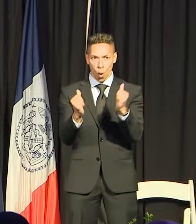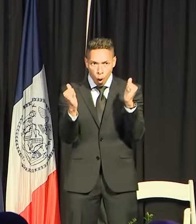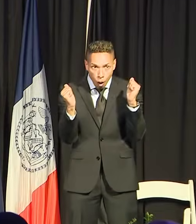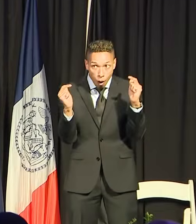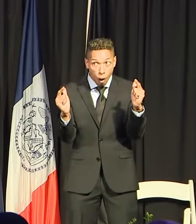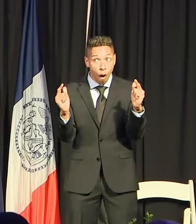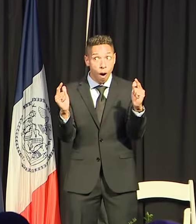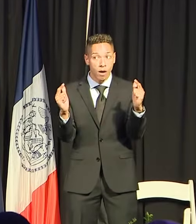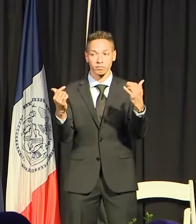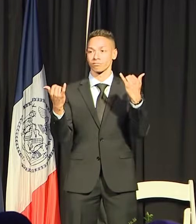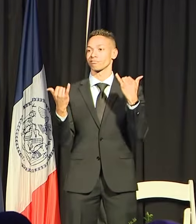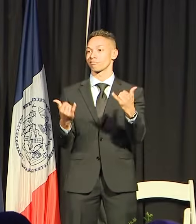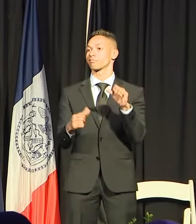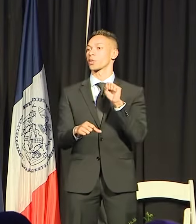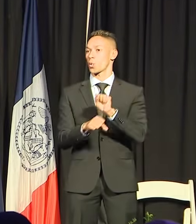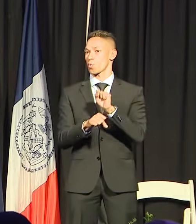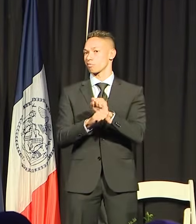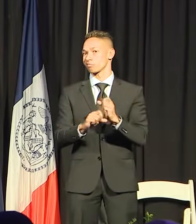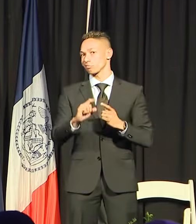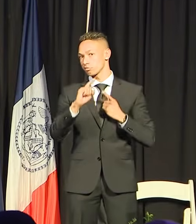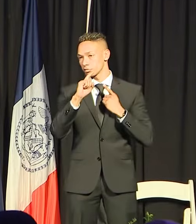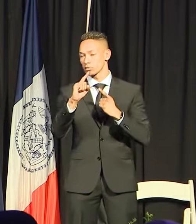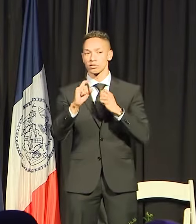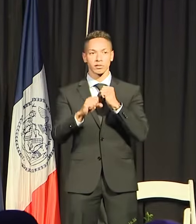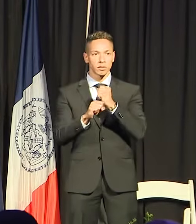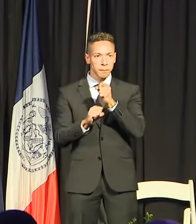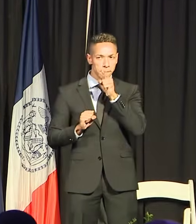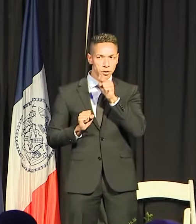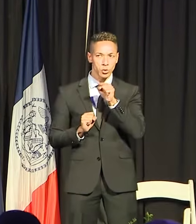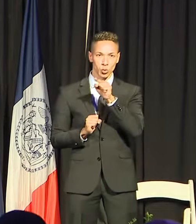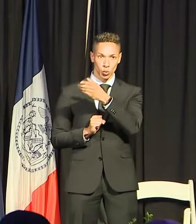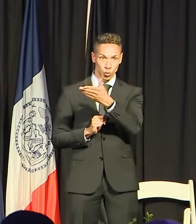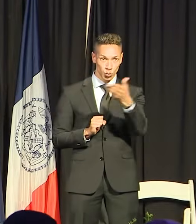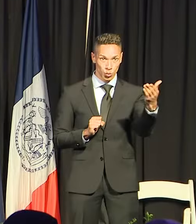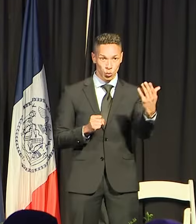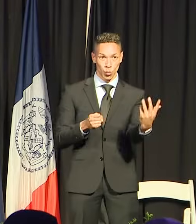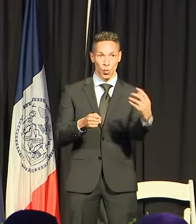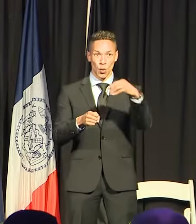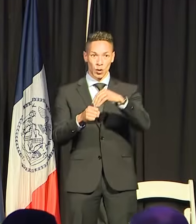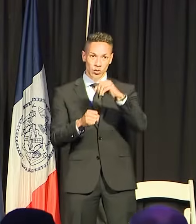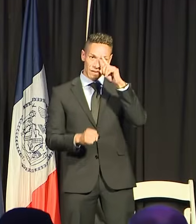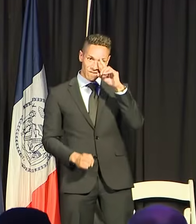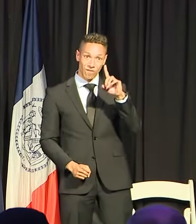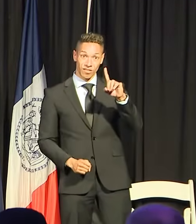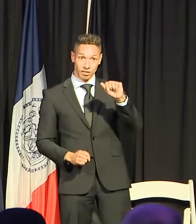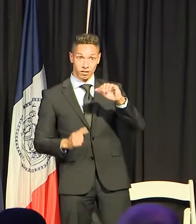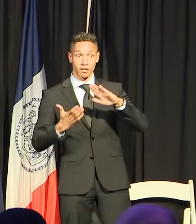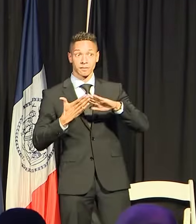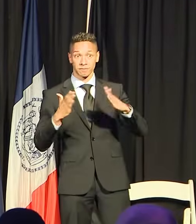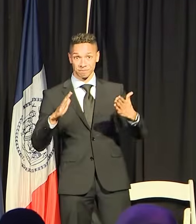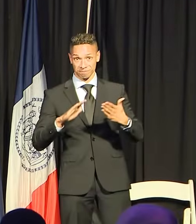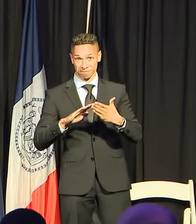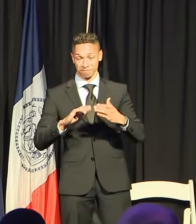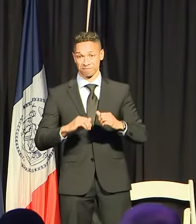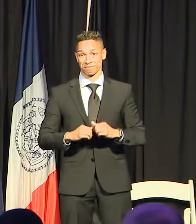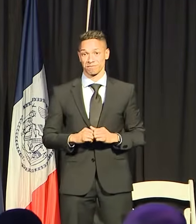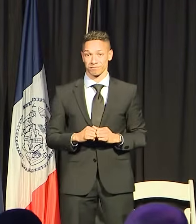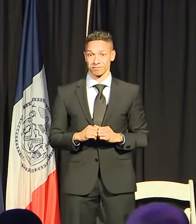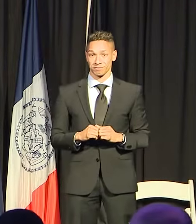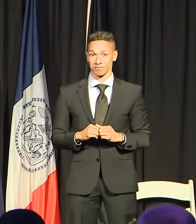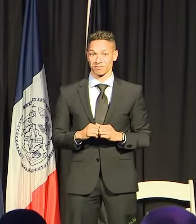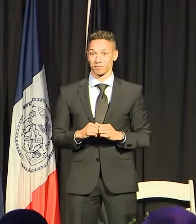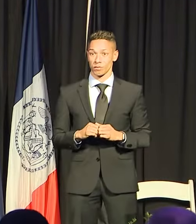all of you are now working to make sure that you are inclusive for the disability community.